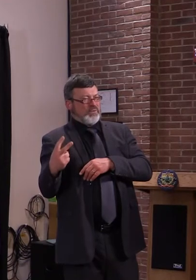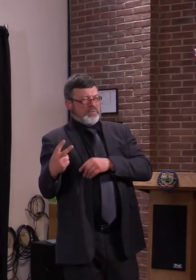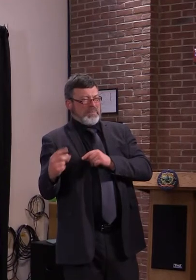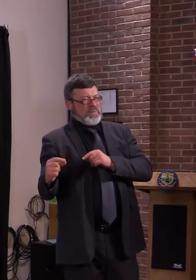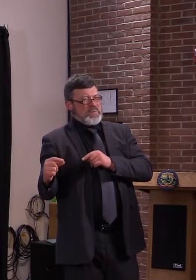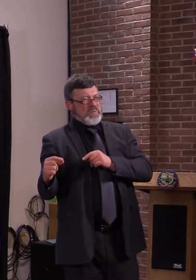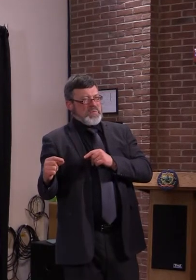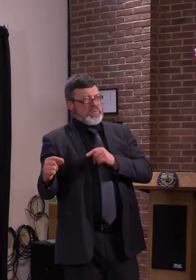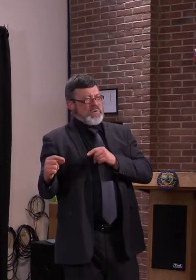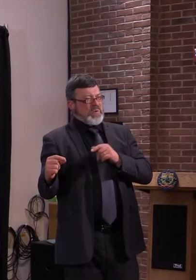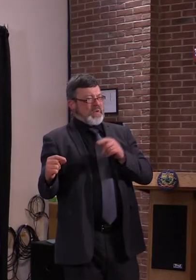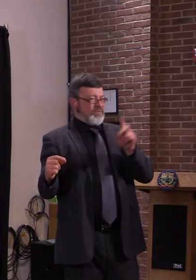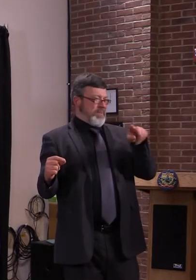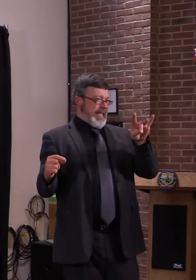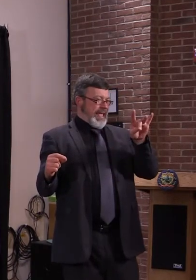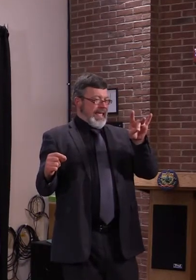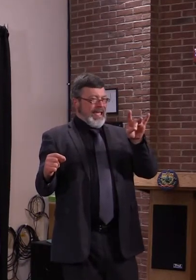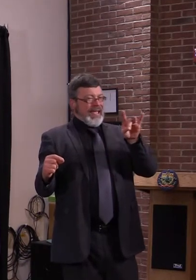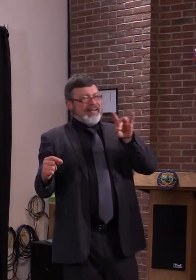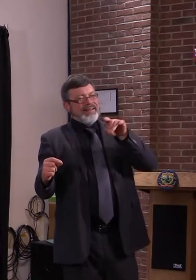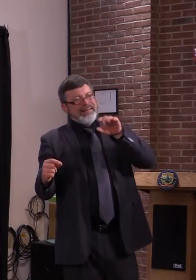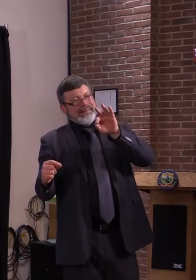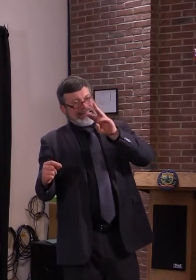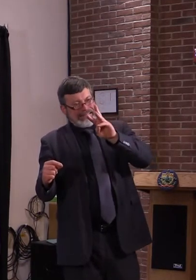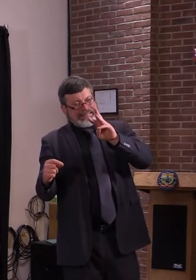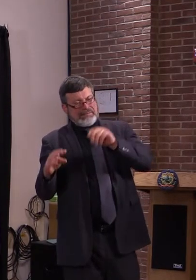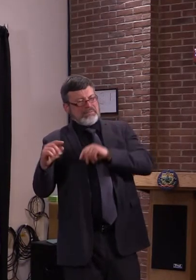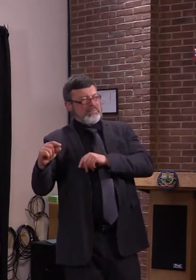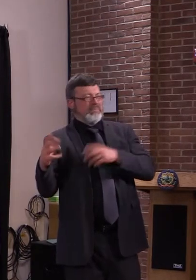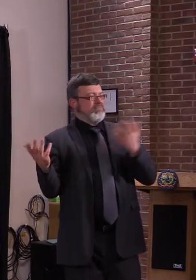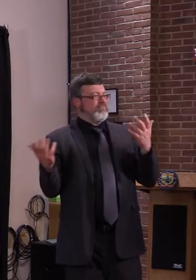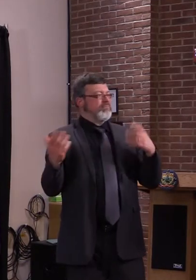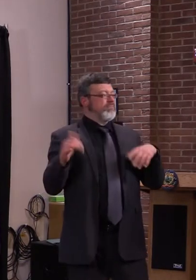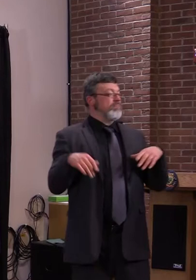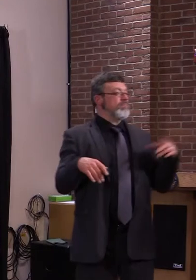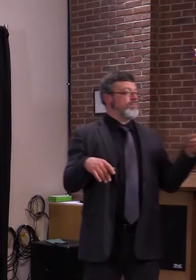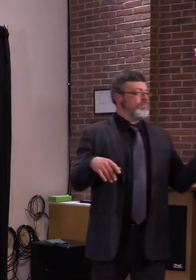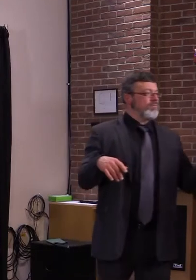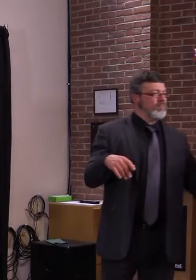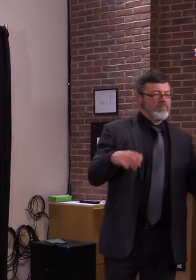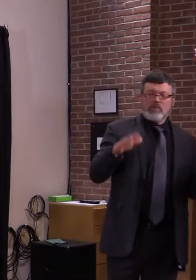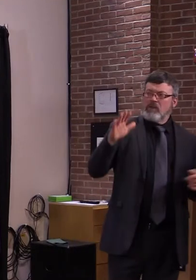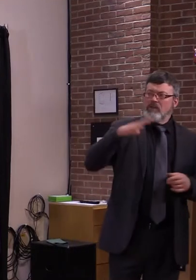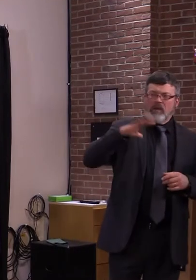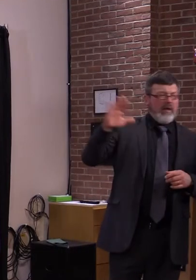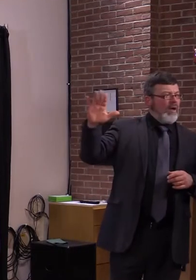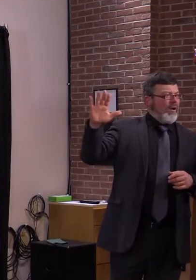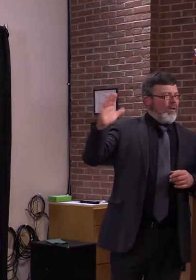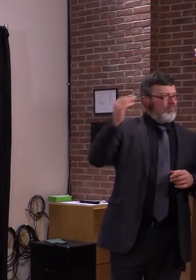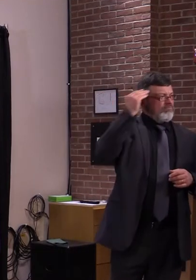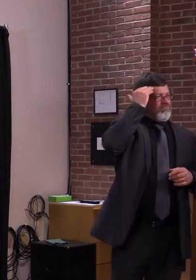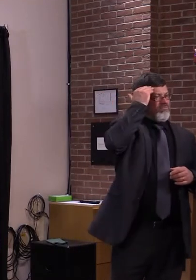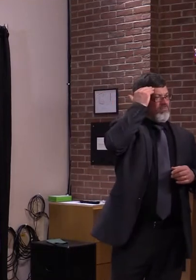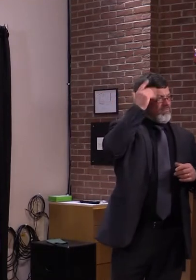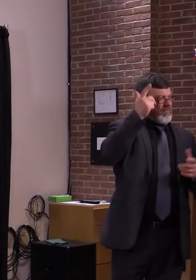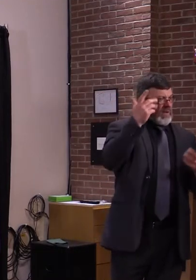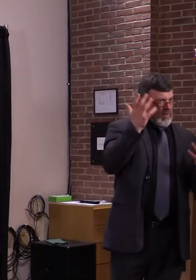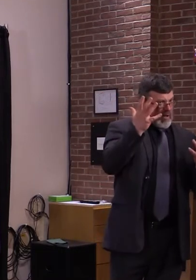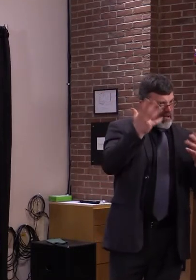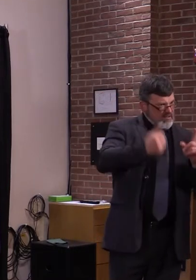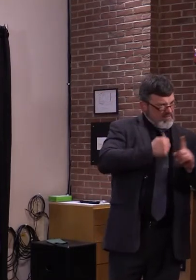BA2. BA2, I see. What is the experience like with that variant? Is it more severe symptoms than Omicron,